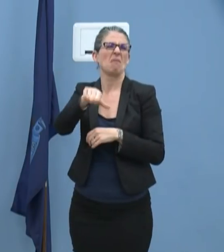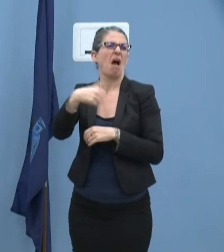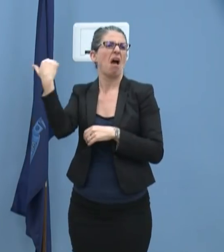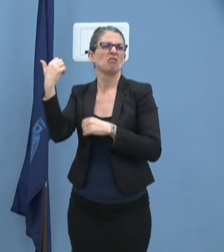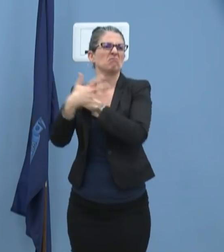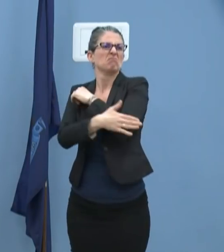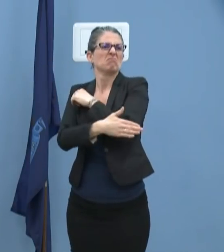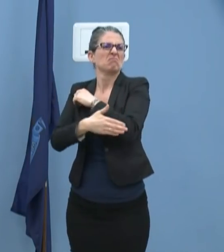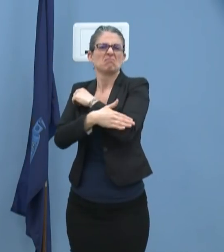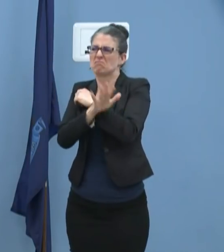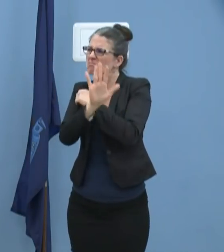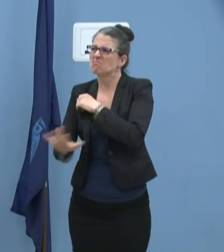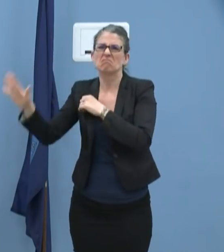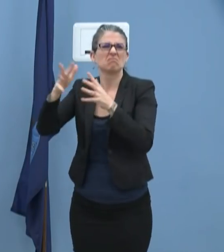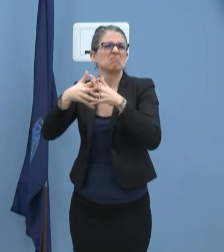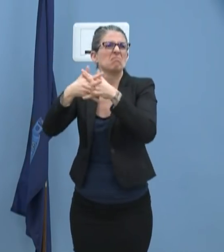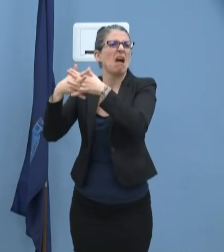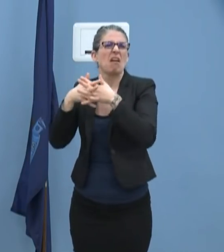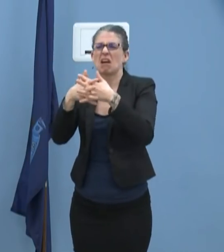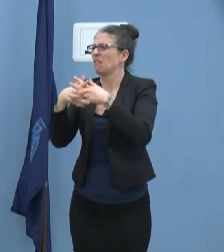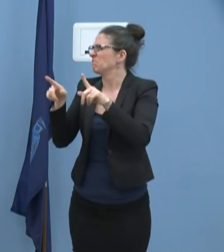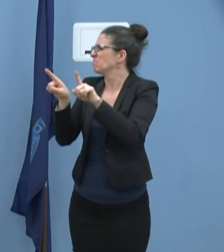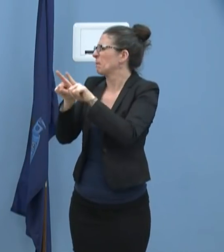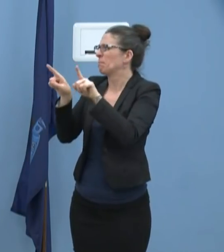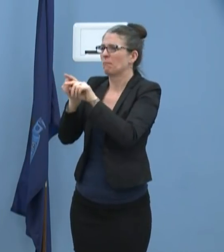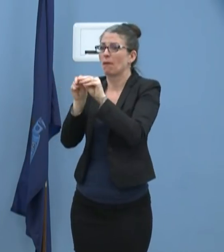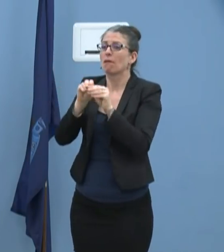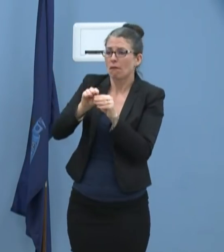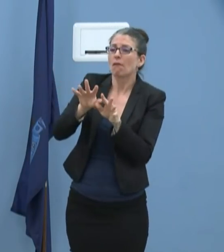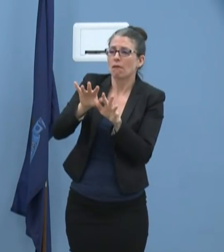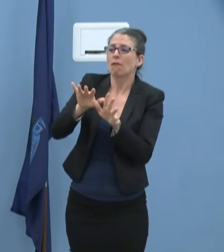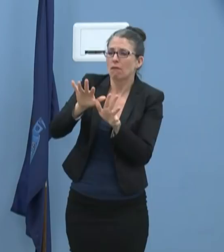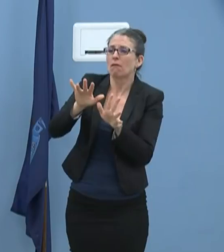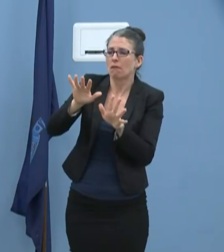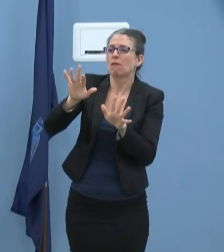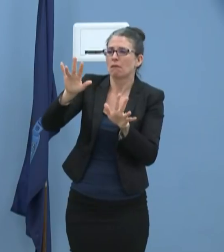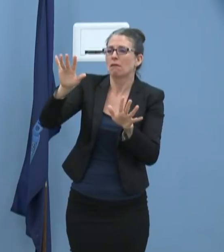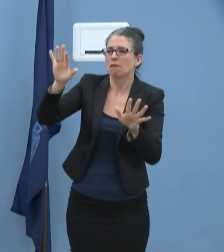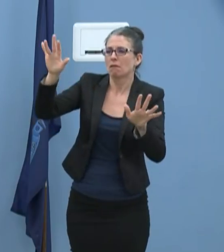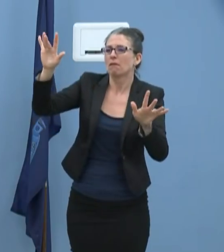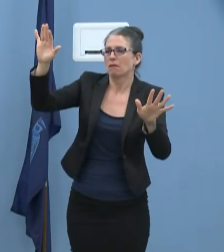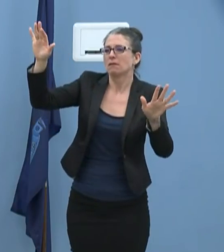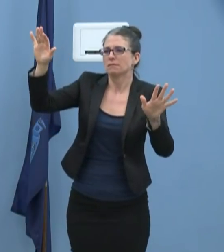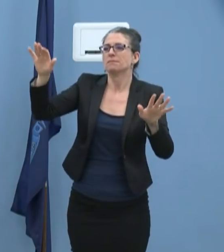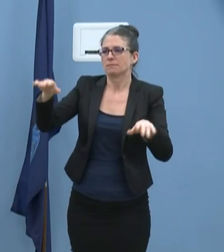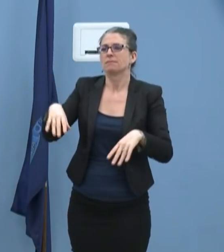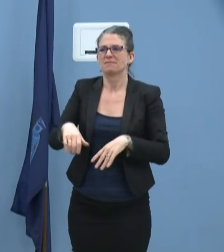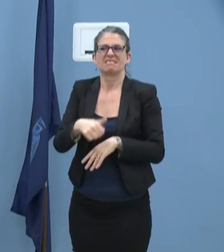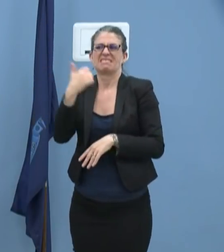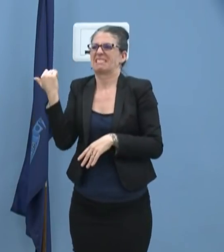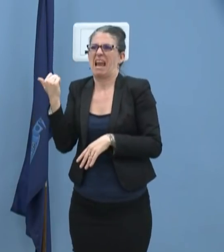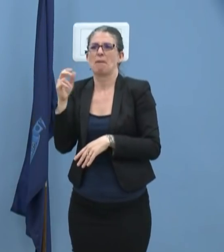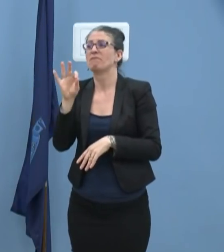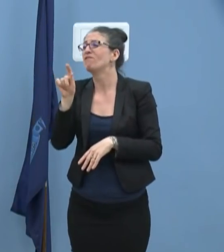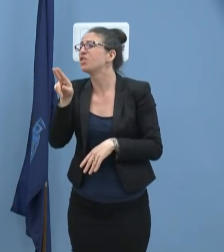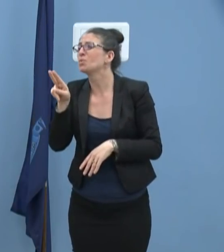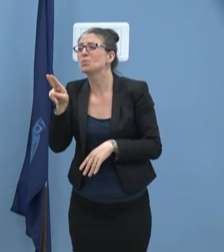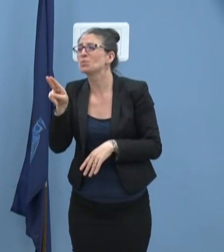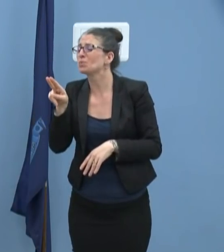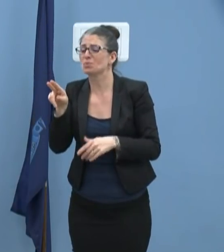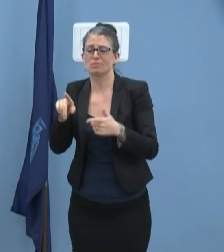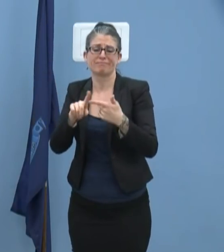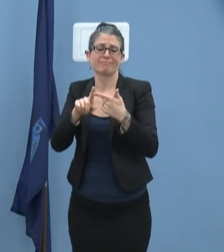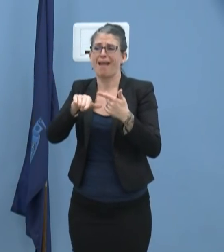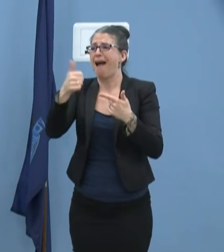when, in viruses like coronavirus, which has the potential to move quickly in a population, when it has been introduced,